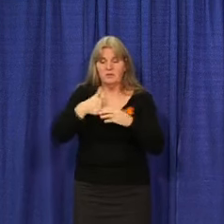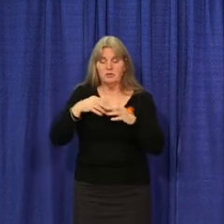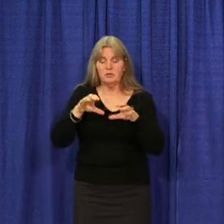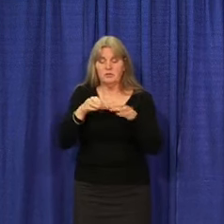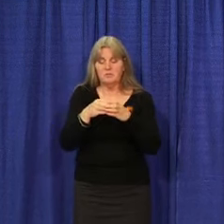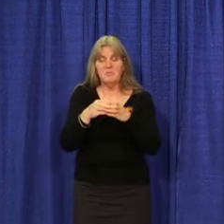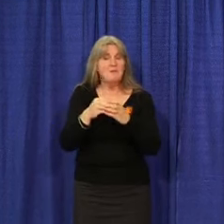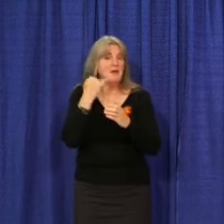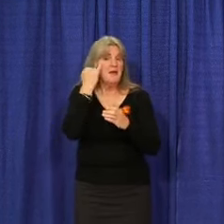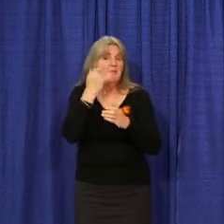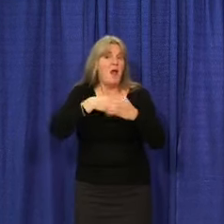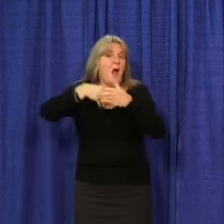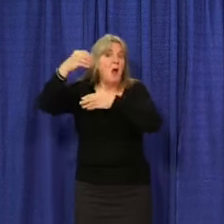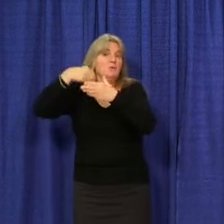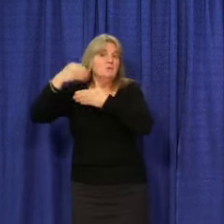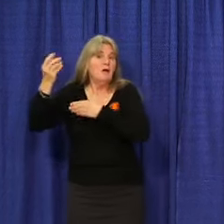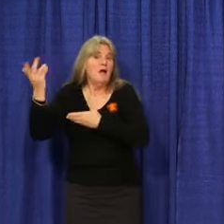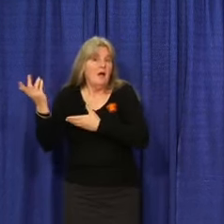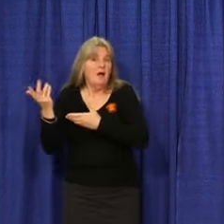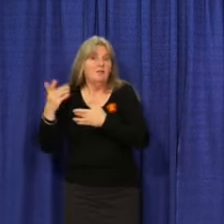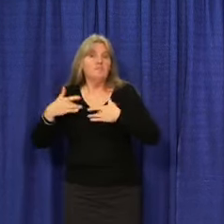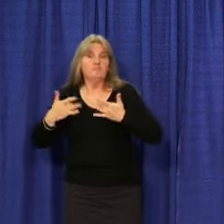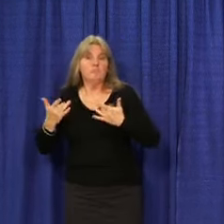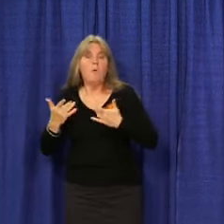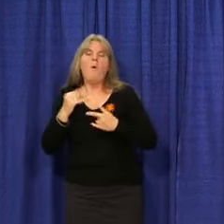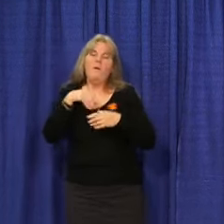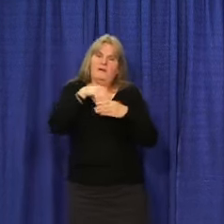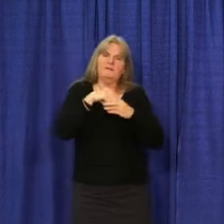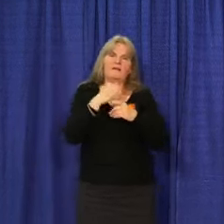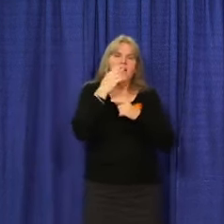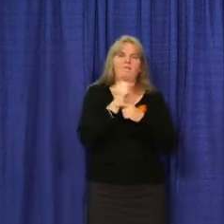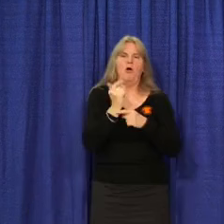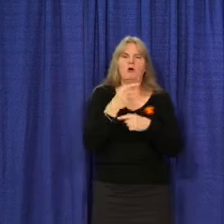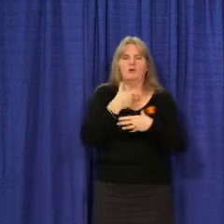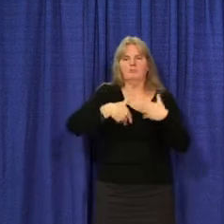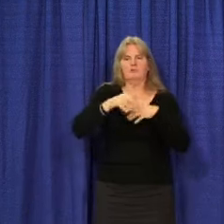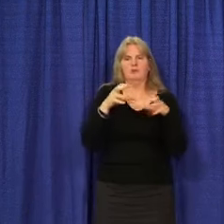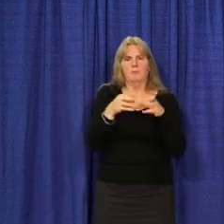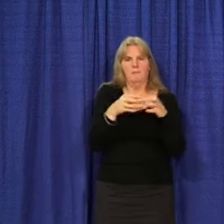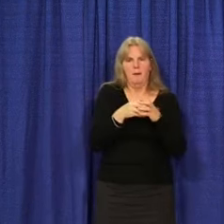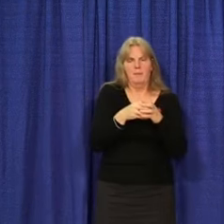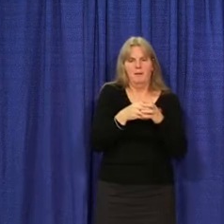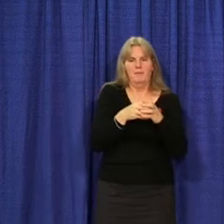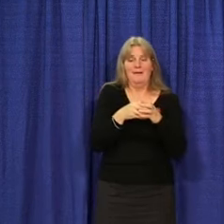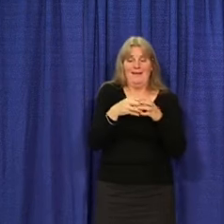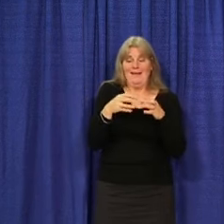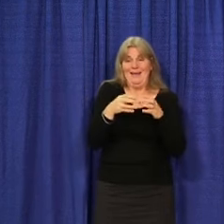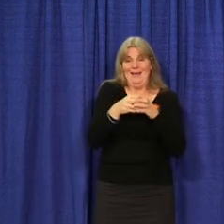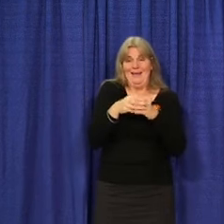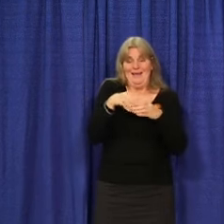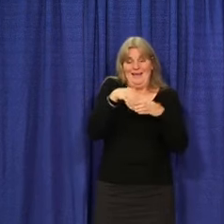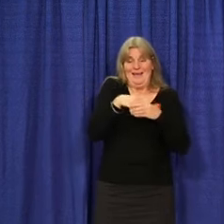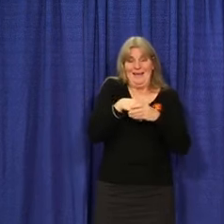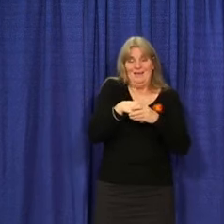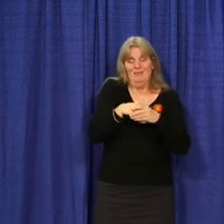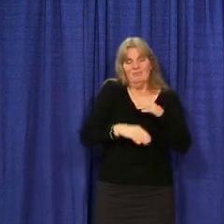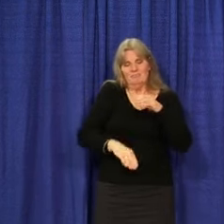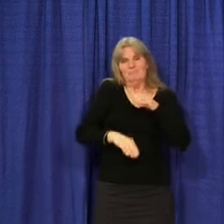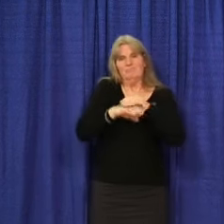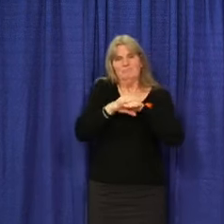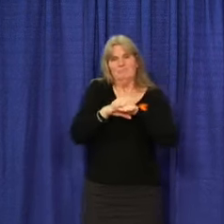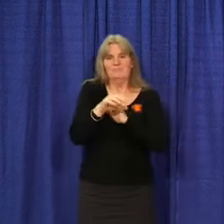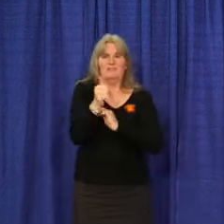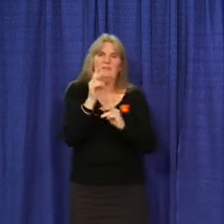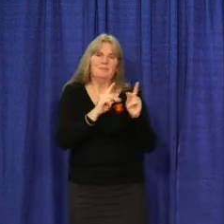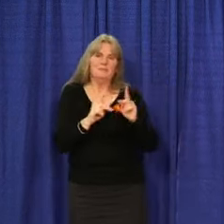outside unless everyone inside is within your bubble. Otherwise, any indoor gathering should be limited to a maximum